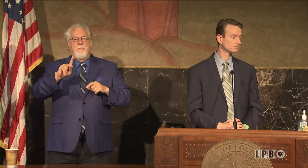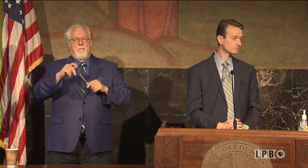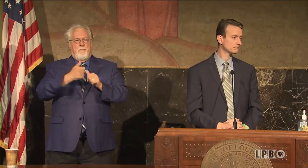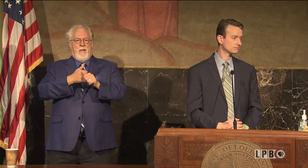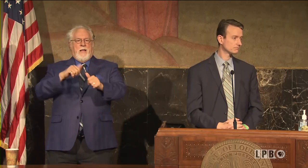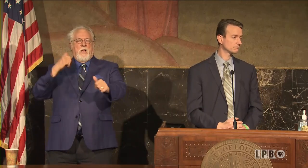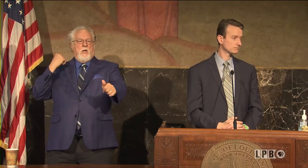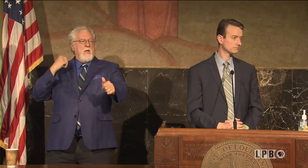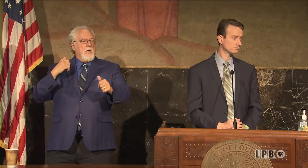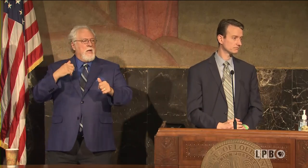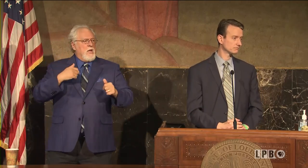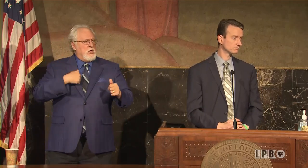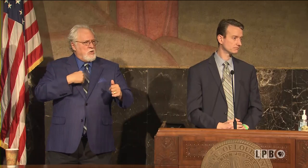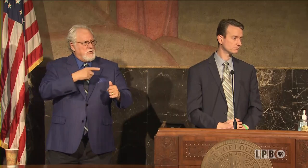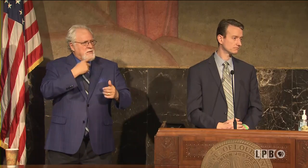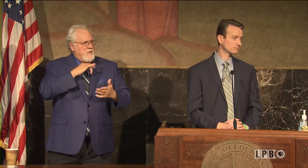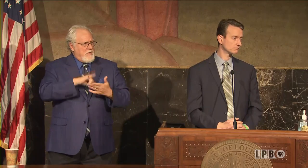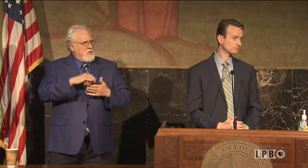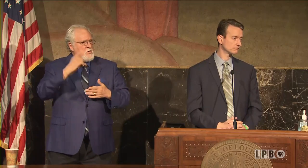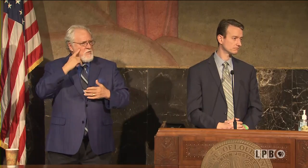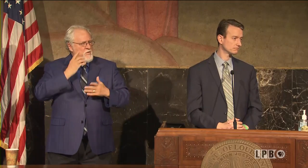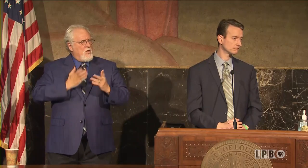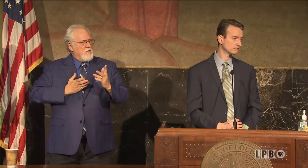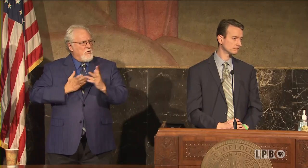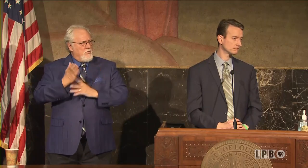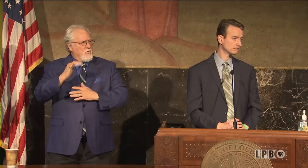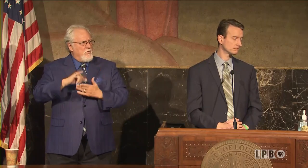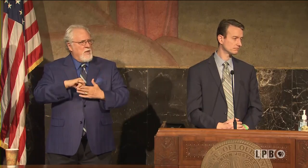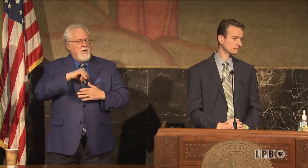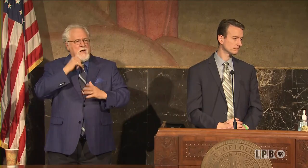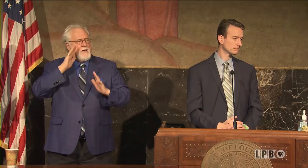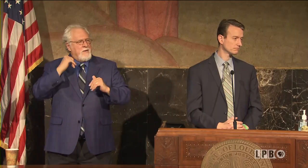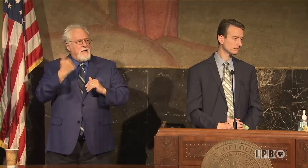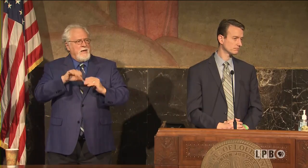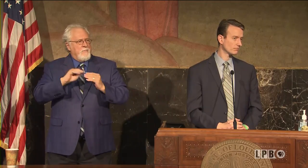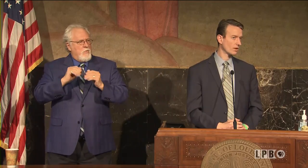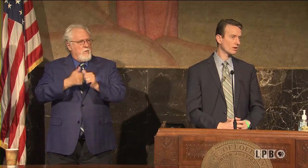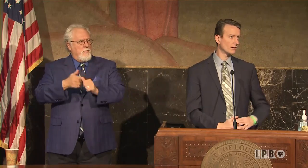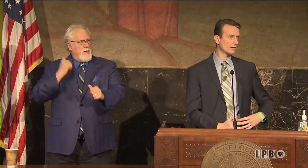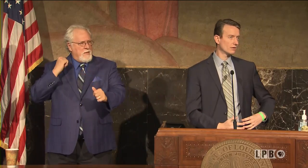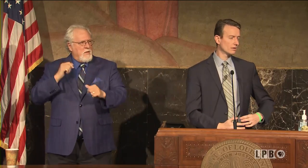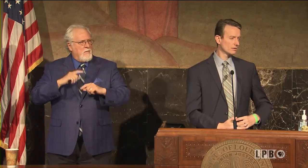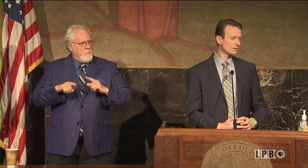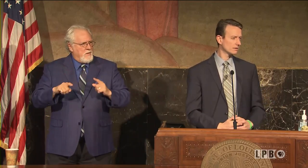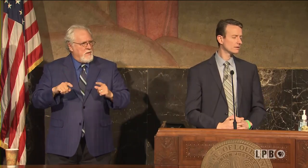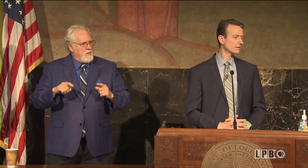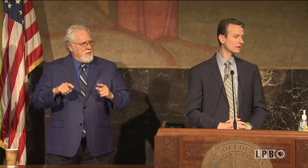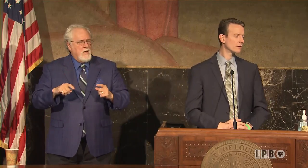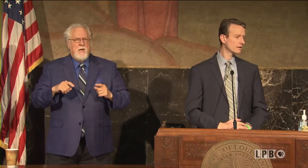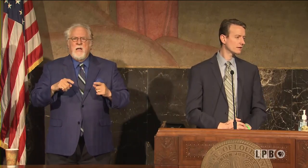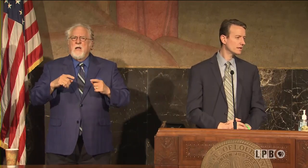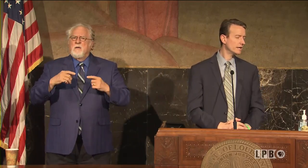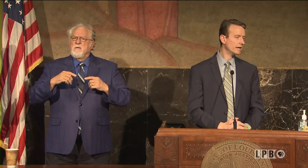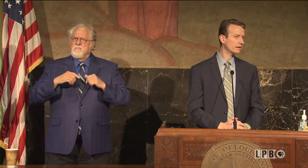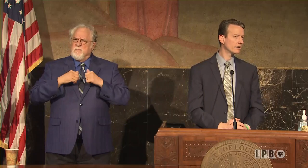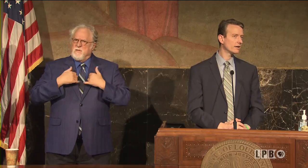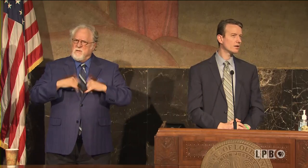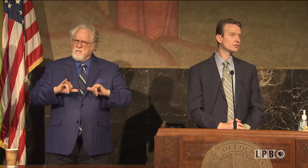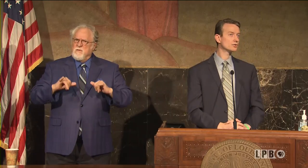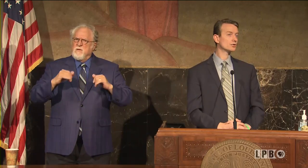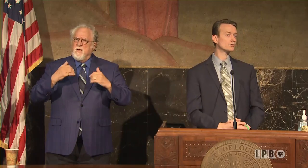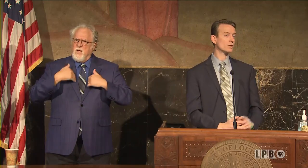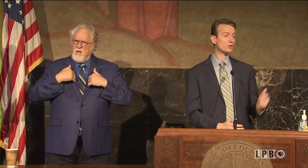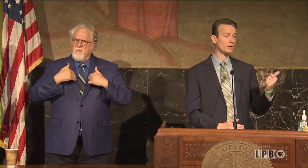month ago y'all had said you thought you got through all of that and you weren't expecting any large backlogs, but it seems like we keep having them. So where are those